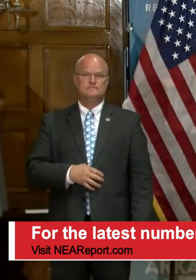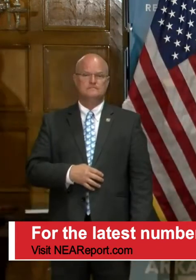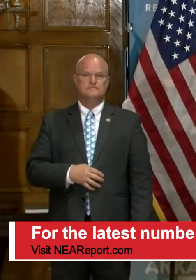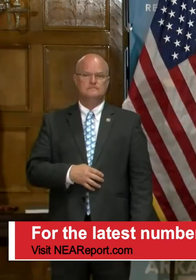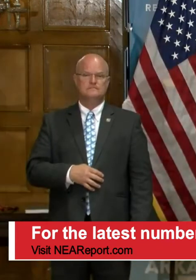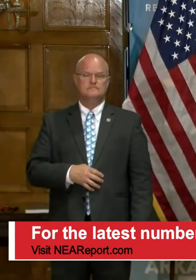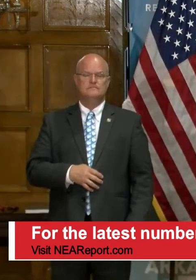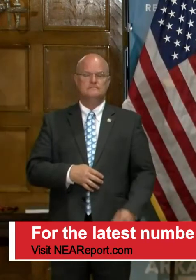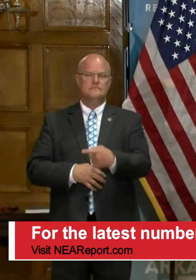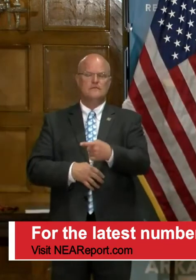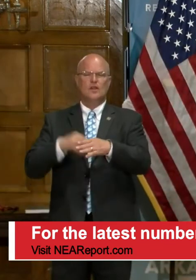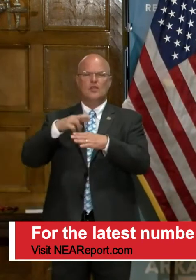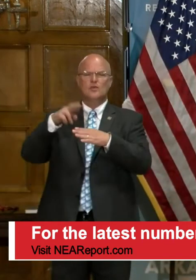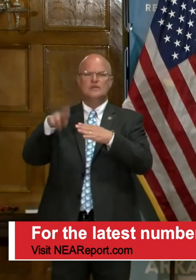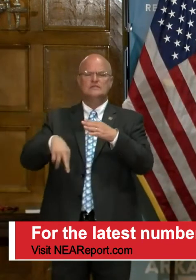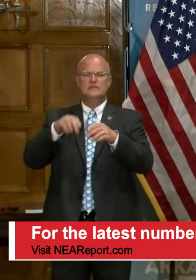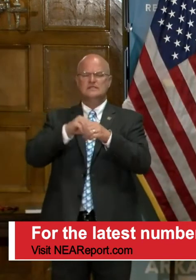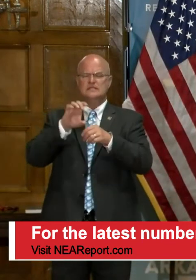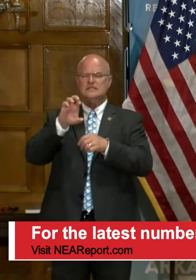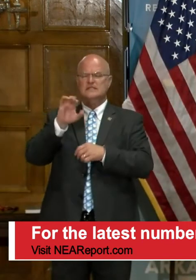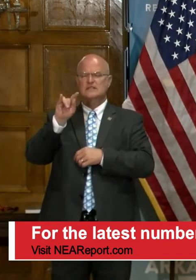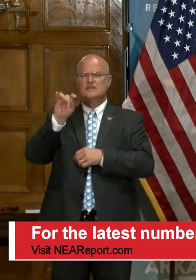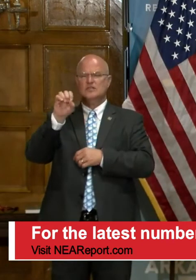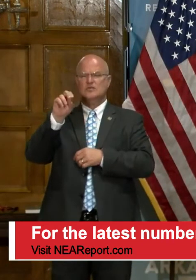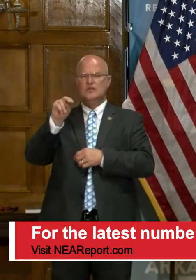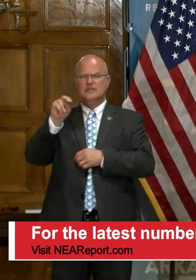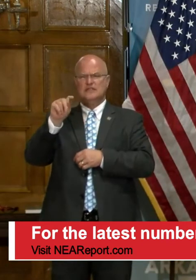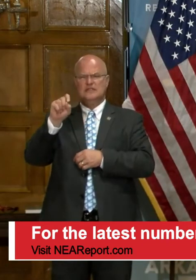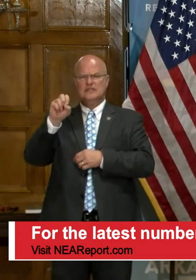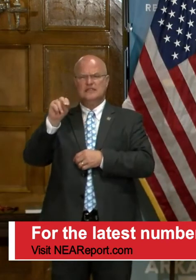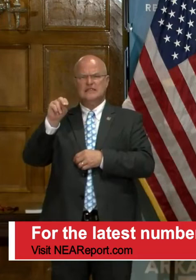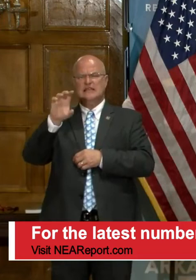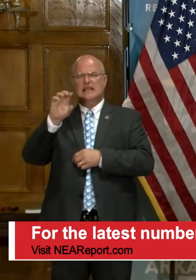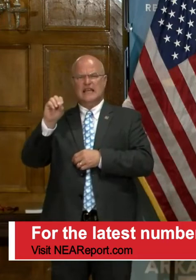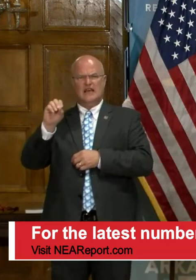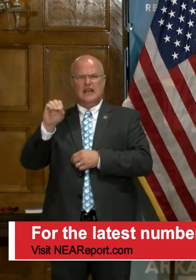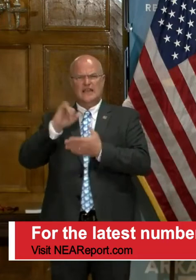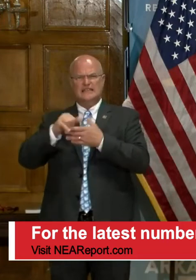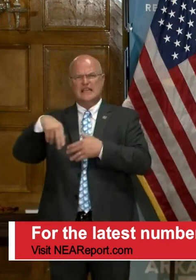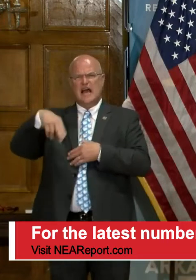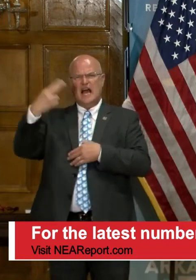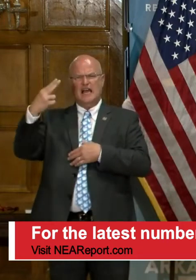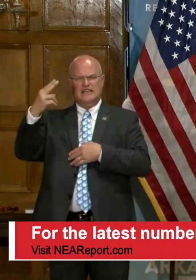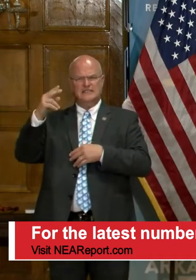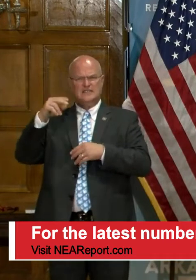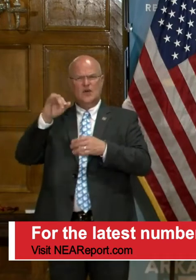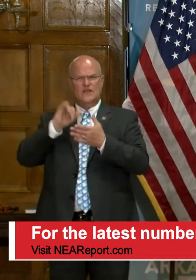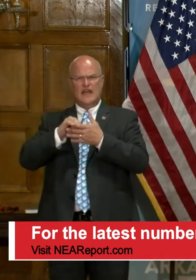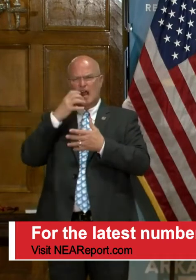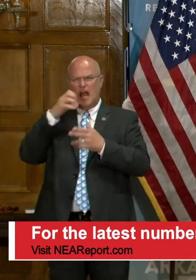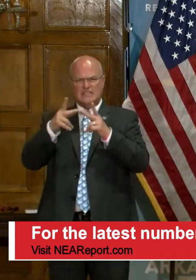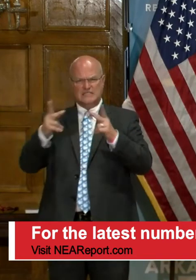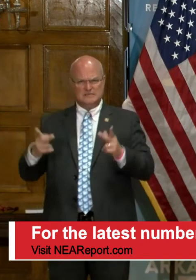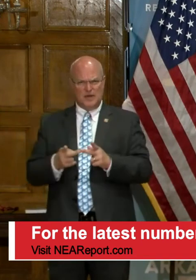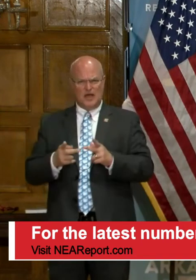Crittenden right now, it has one of the highest cases per 100,000 people. So would you consider that a hot spot? And why do you think